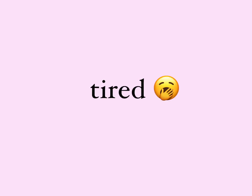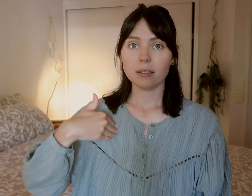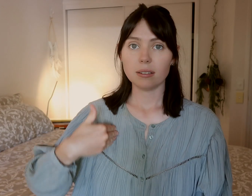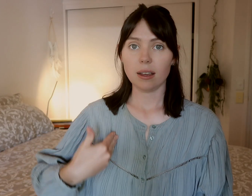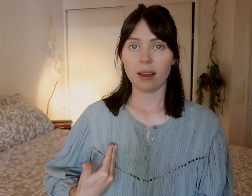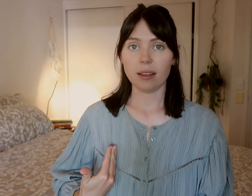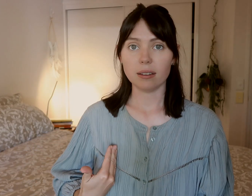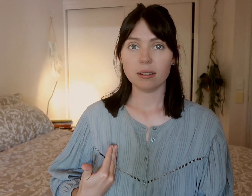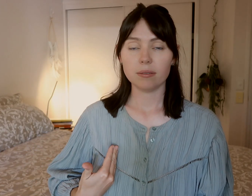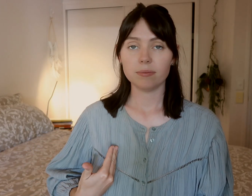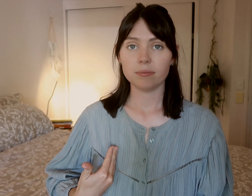Tired.